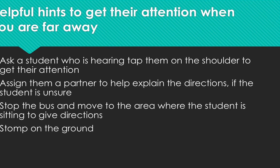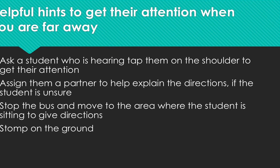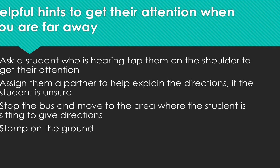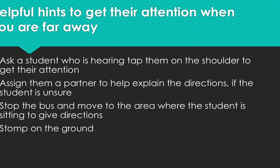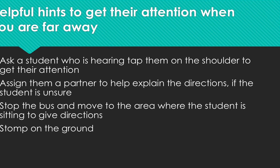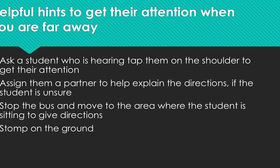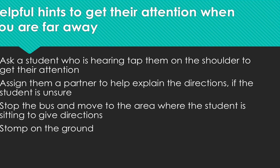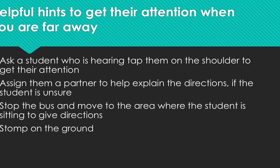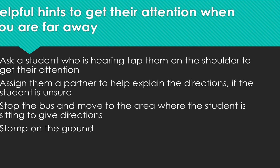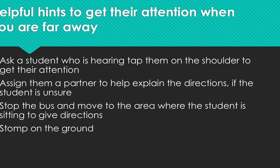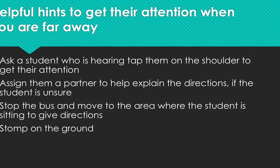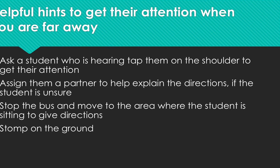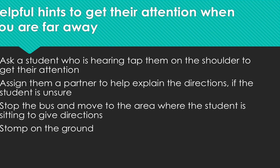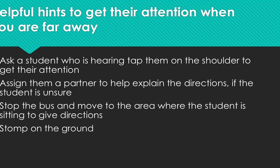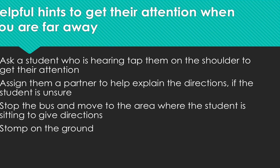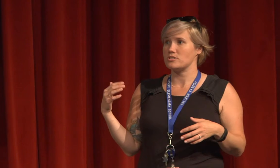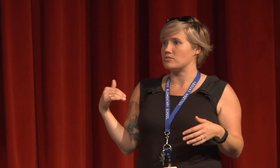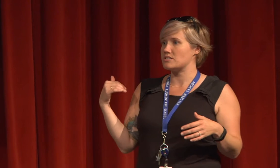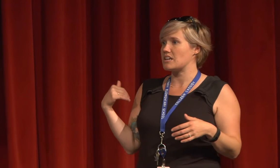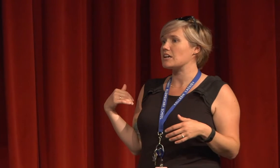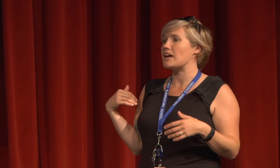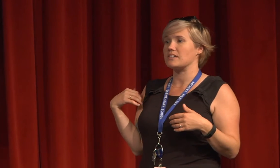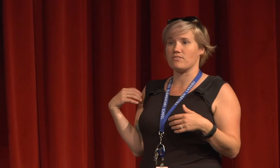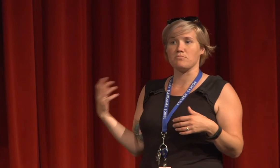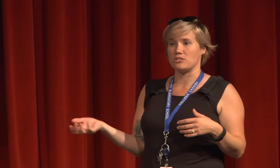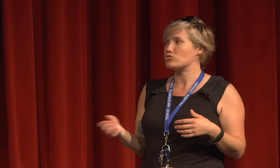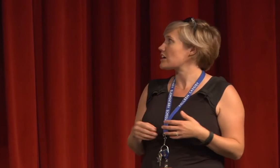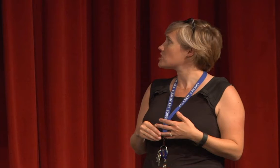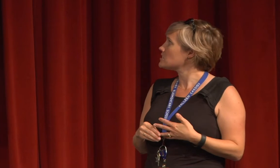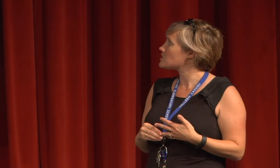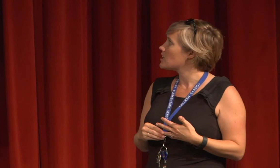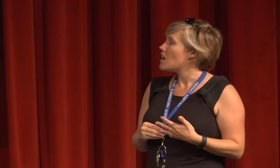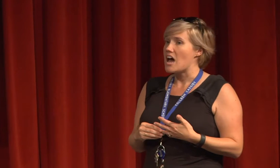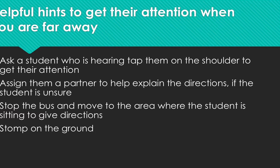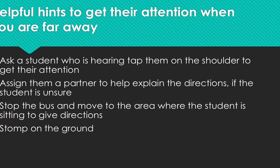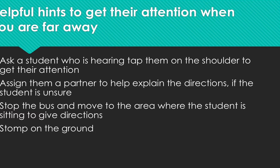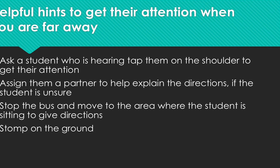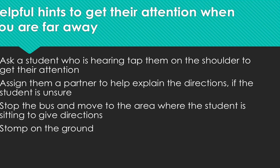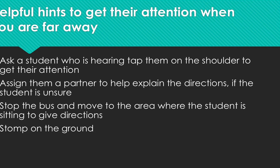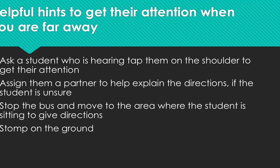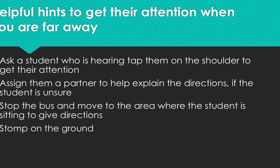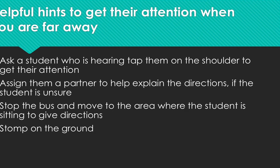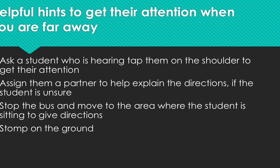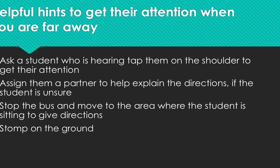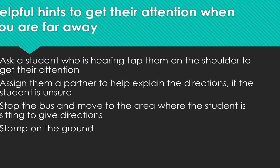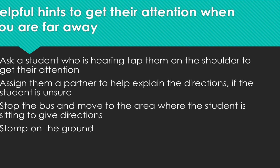over, and move back to the area where the student is sitting and give them the instructions. And also, you can stomp on the ground.